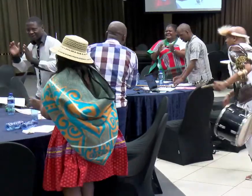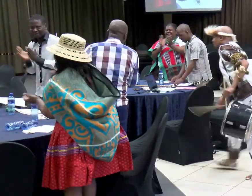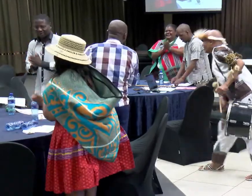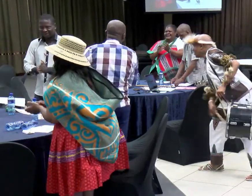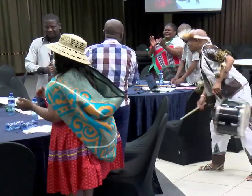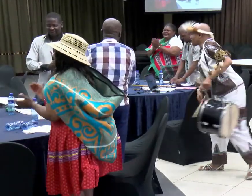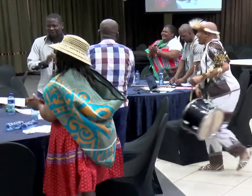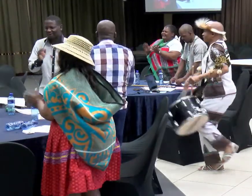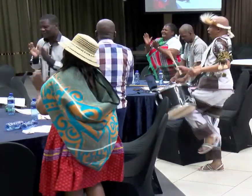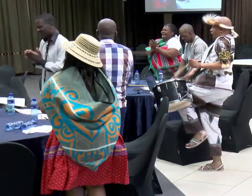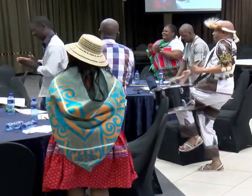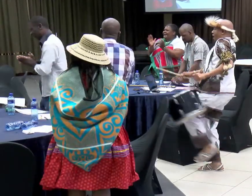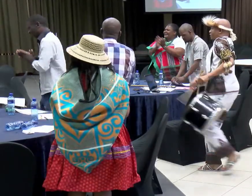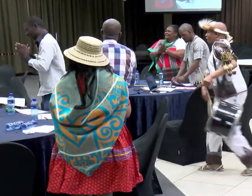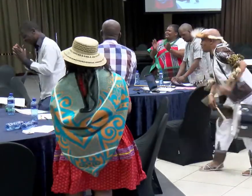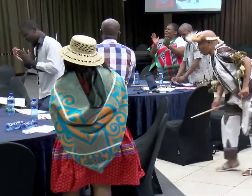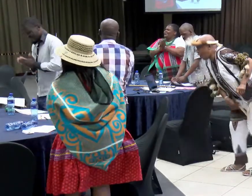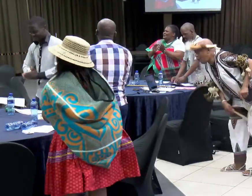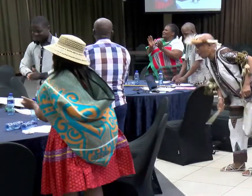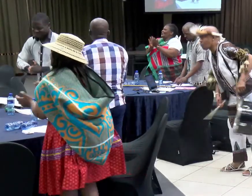Sena Marena